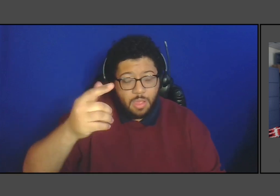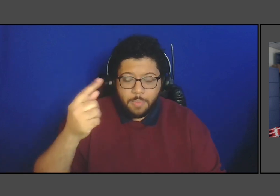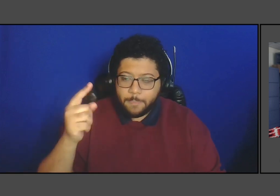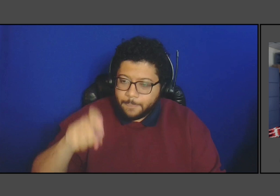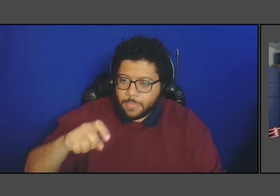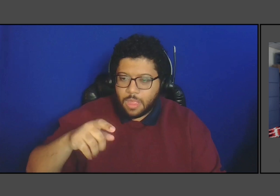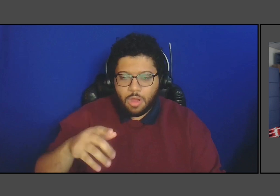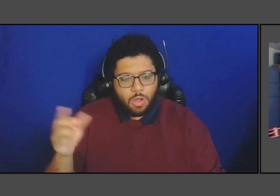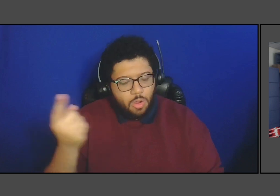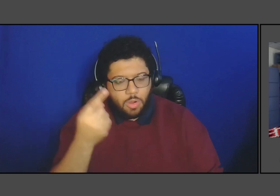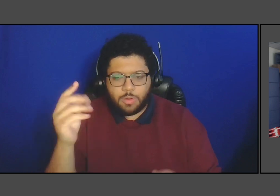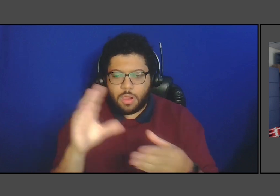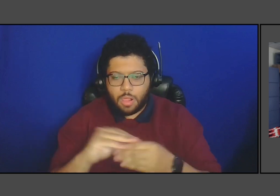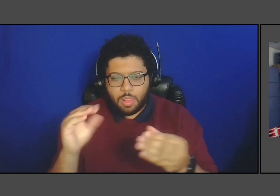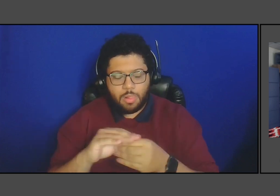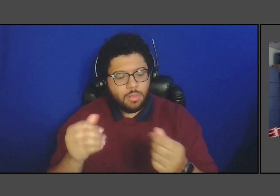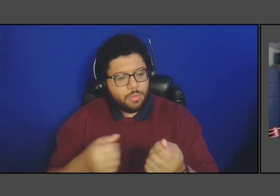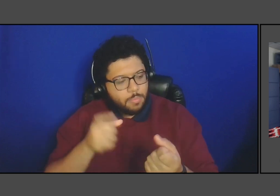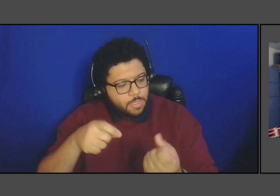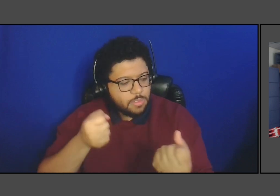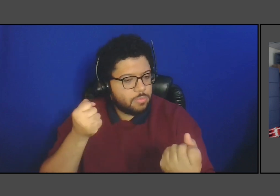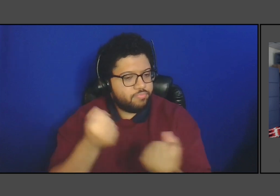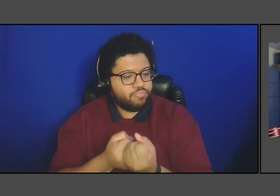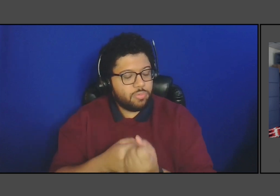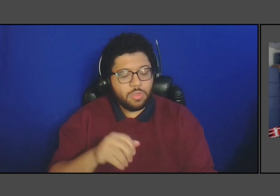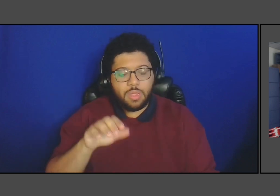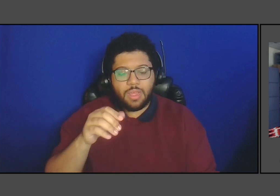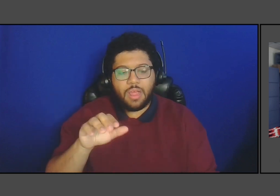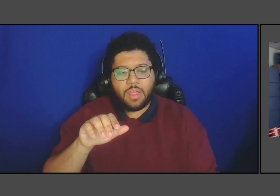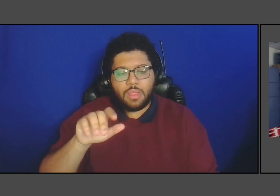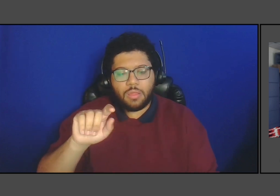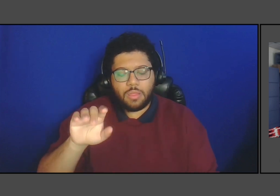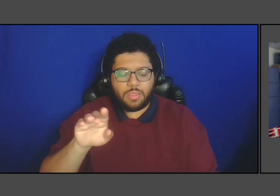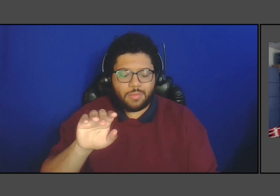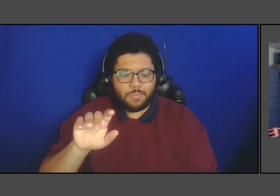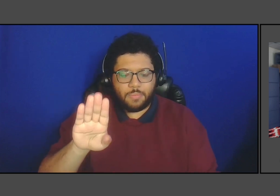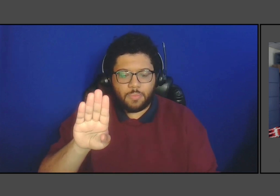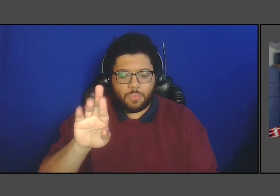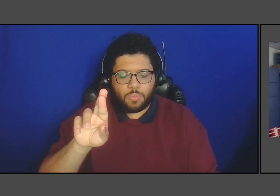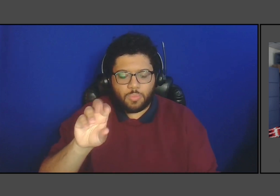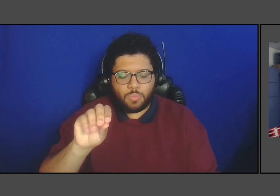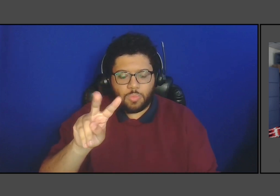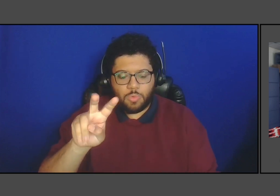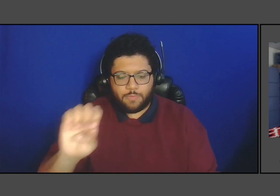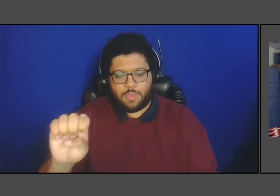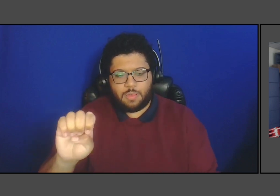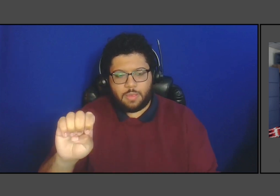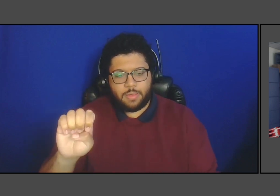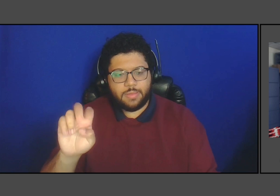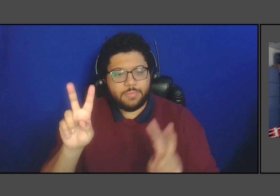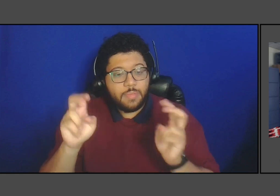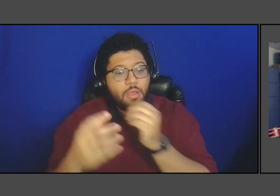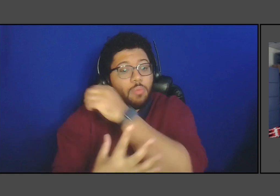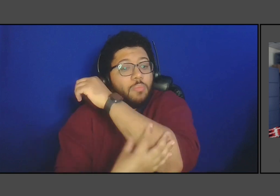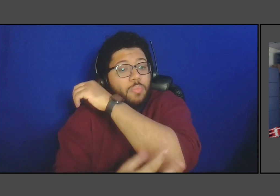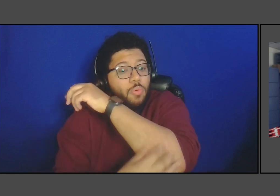way of saying to stand with the poor people, to stand with the people. And so, as